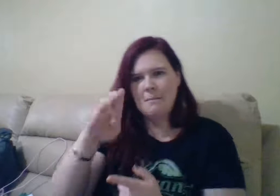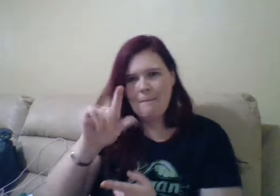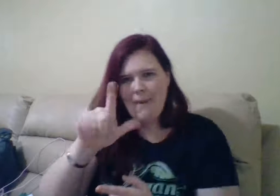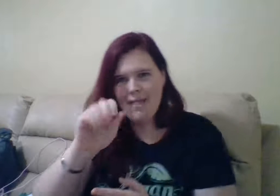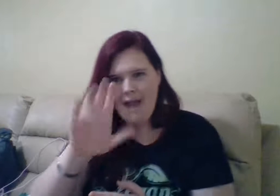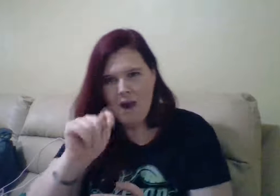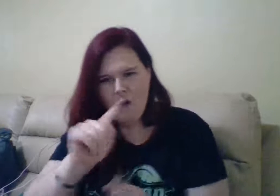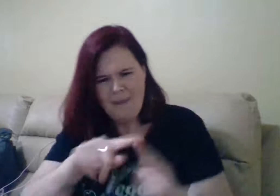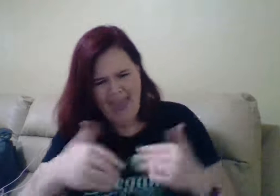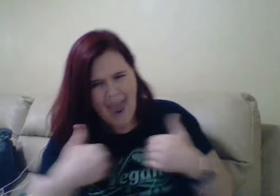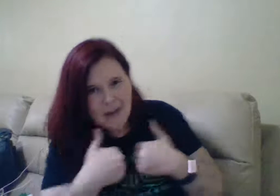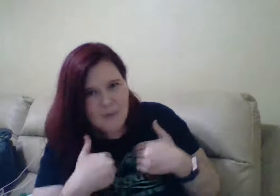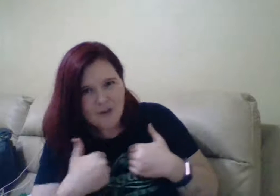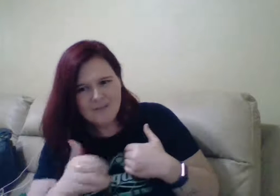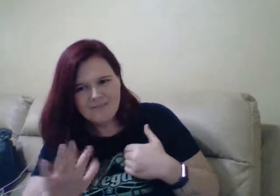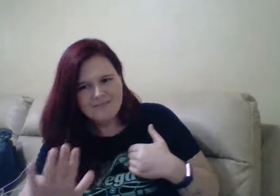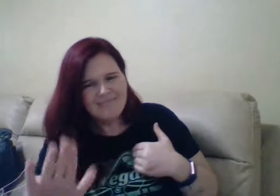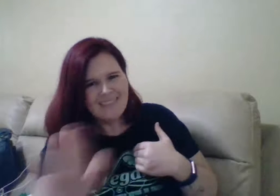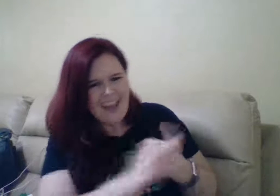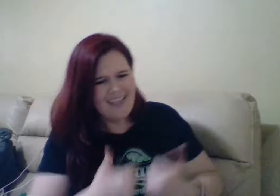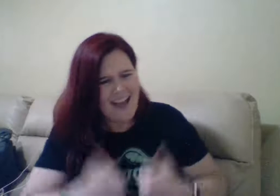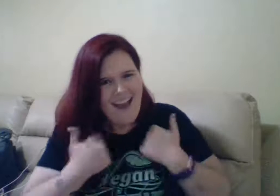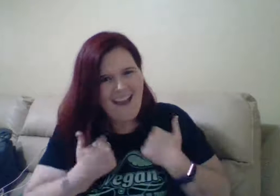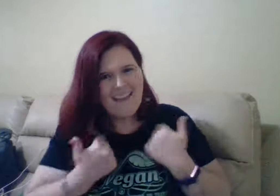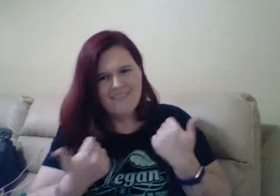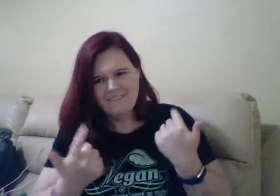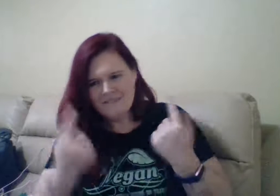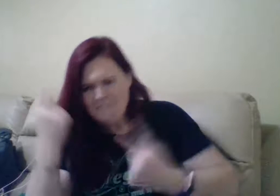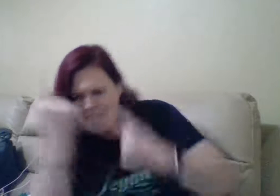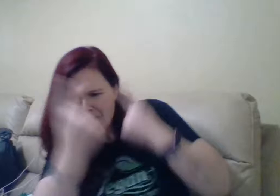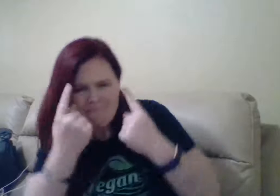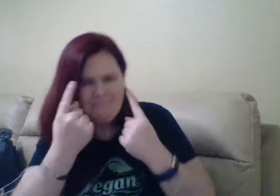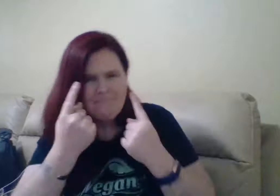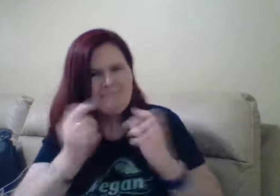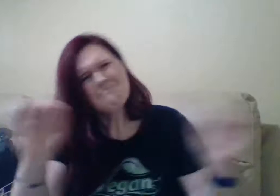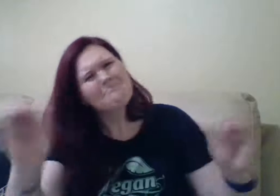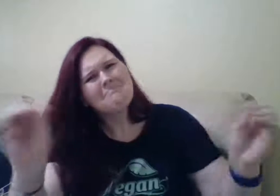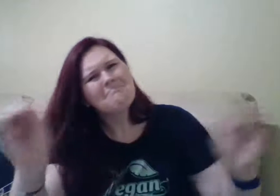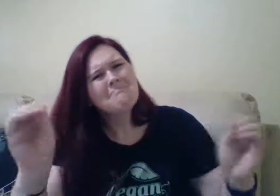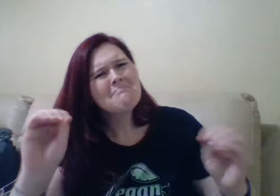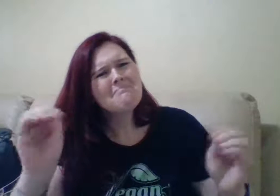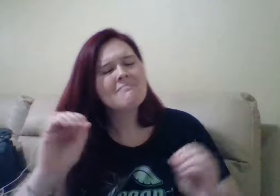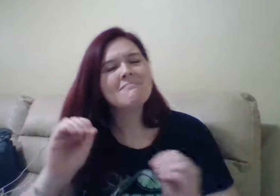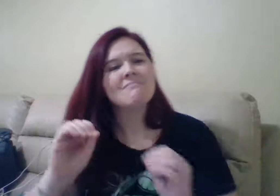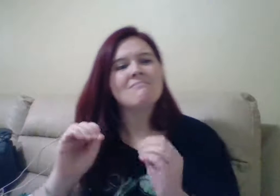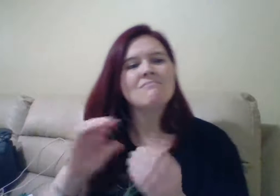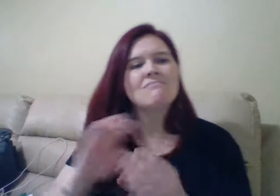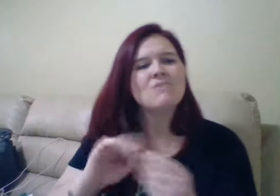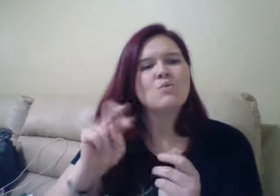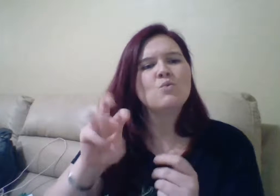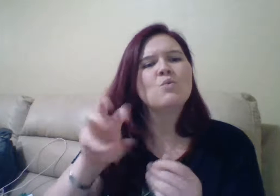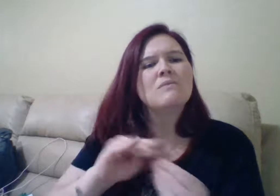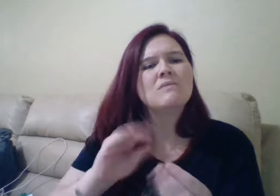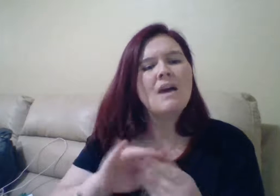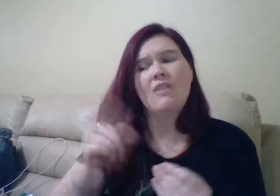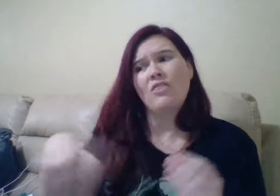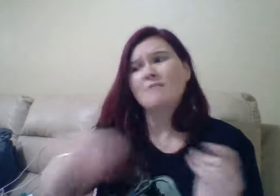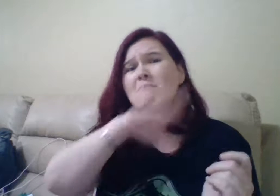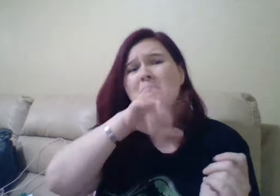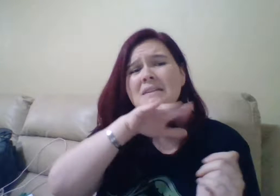for them, for their autonomy, for their lives? There is none. All of this Minnesota family's fully grown pigs go to market to one particular